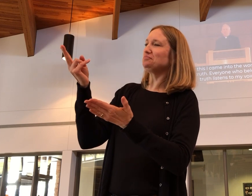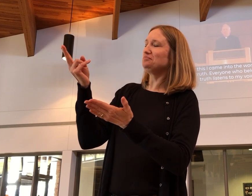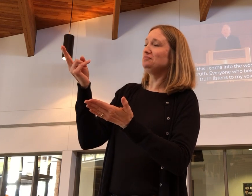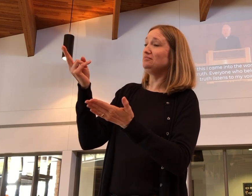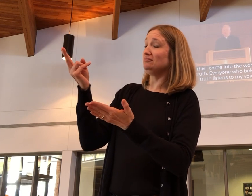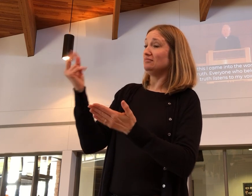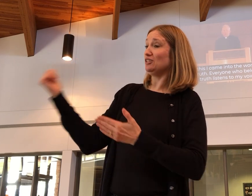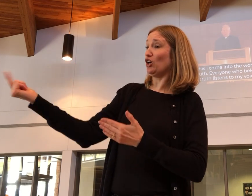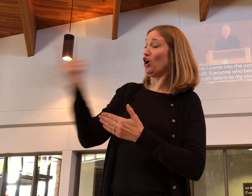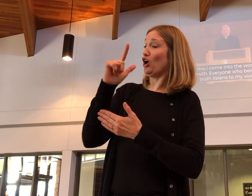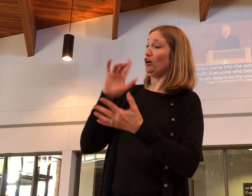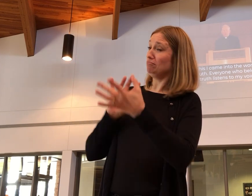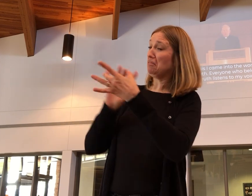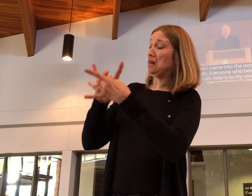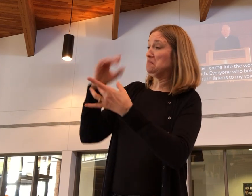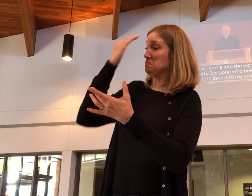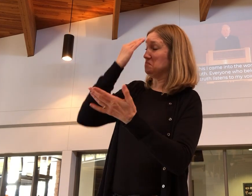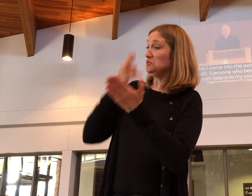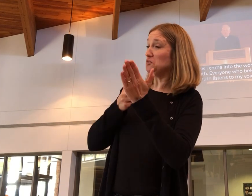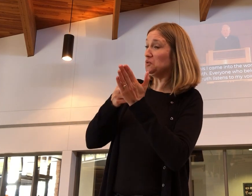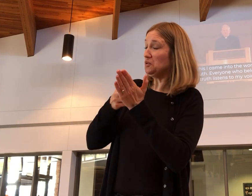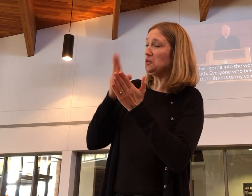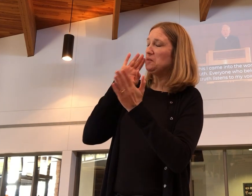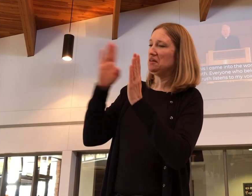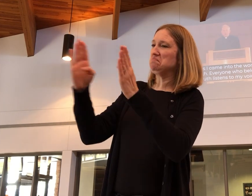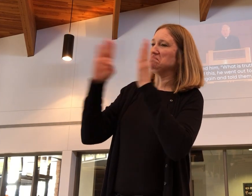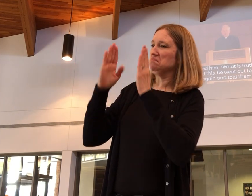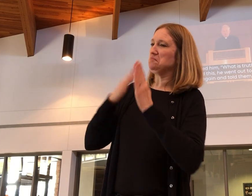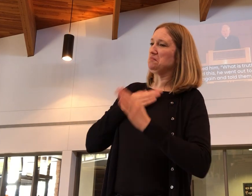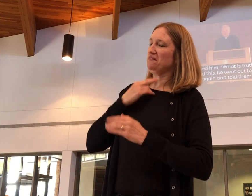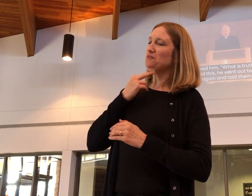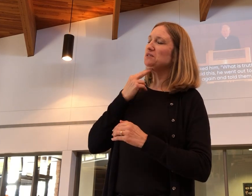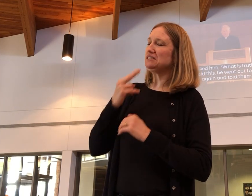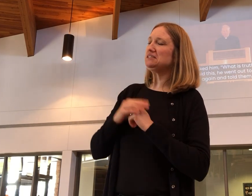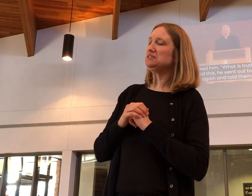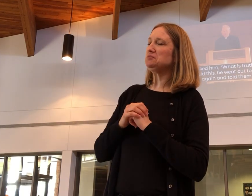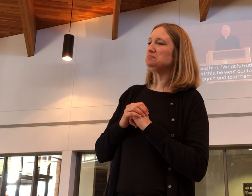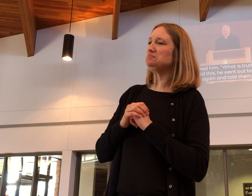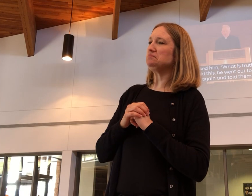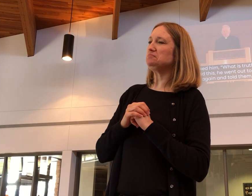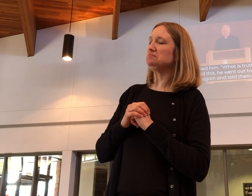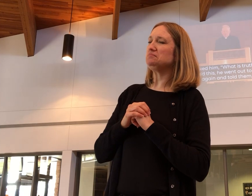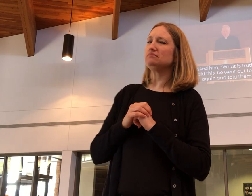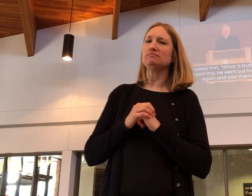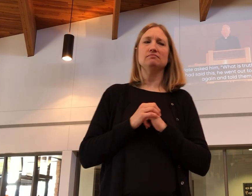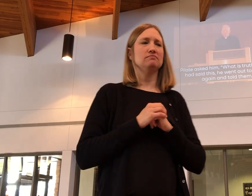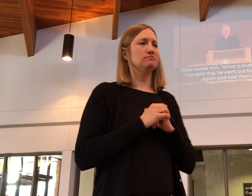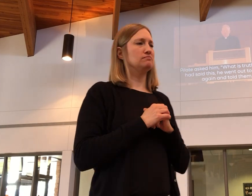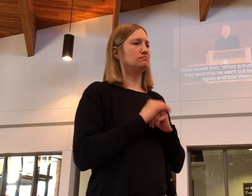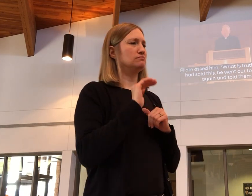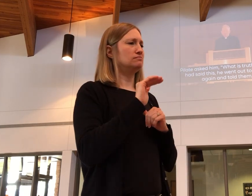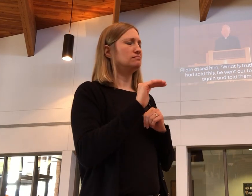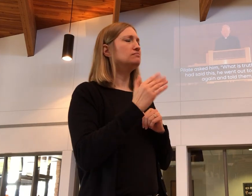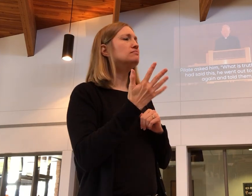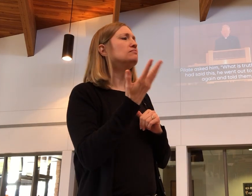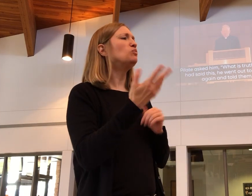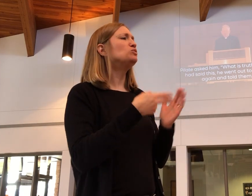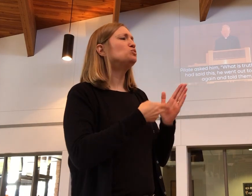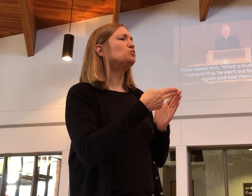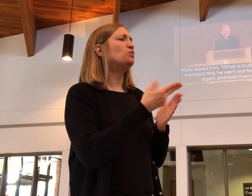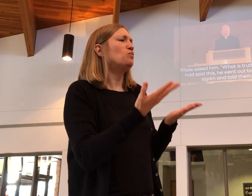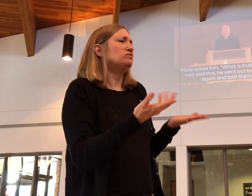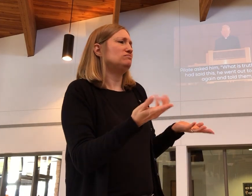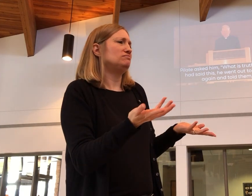Everyone who belongs to the truth listens to my voice." Pilate asked him, "What is